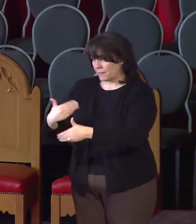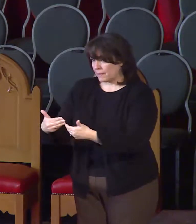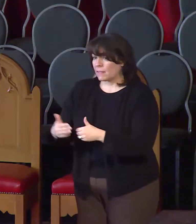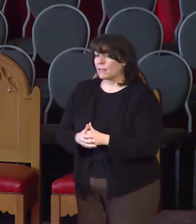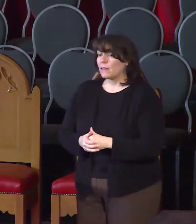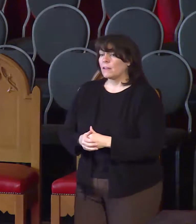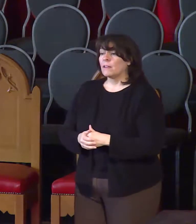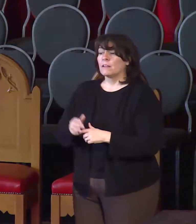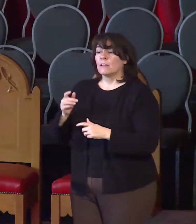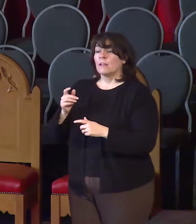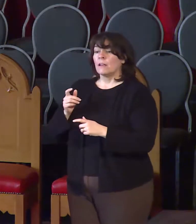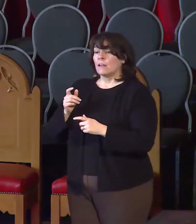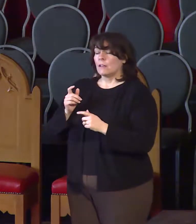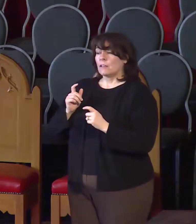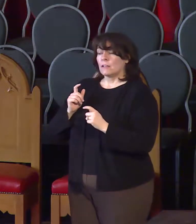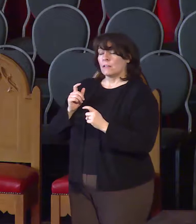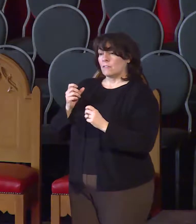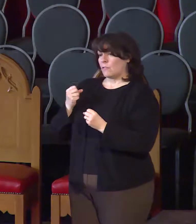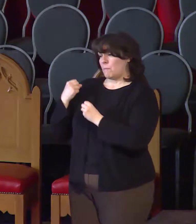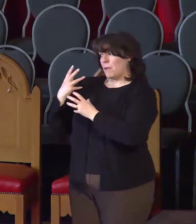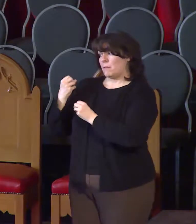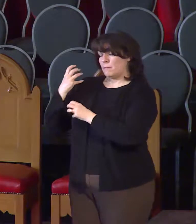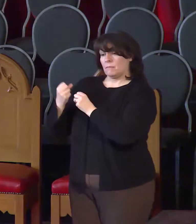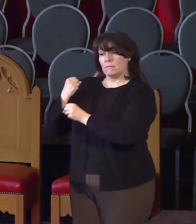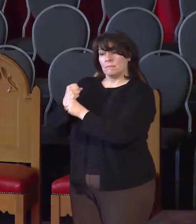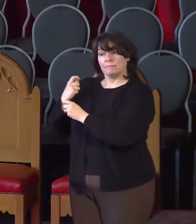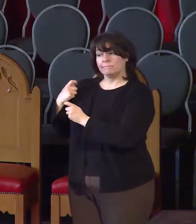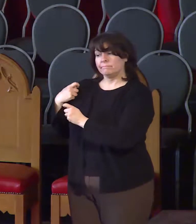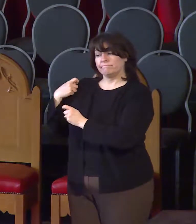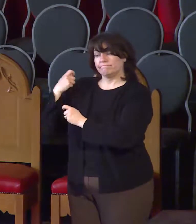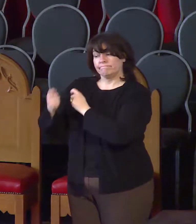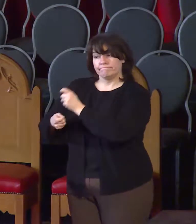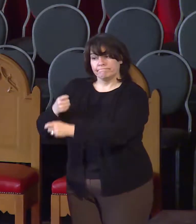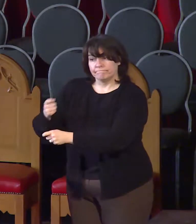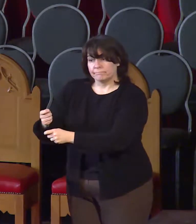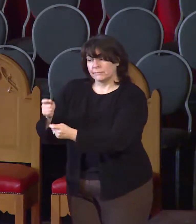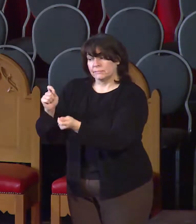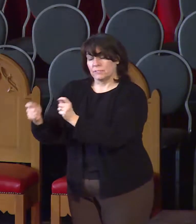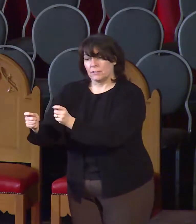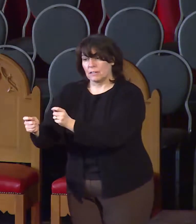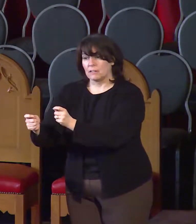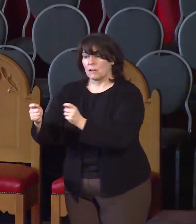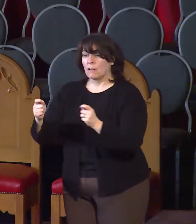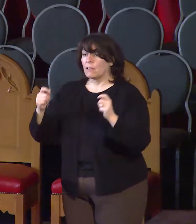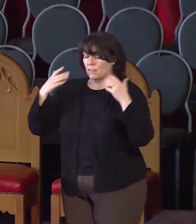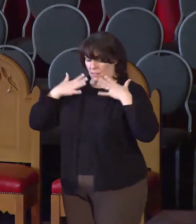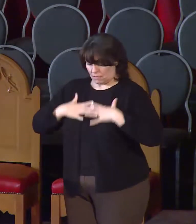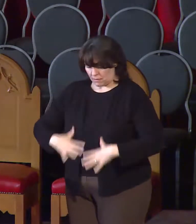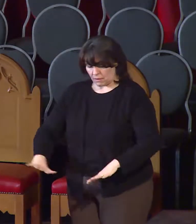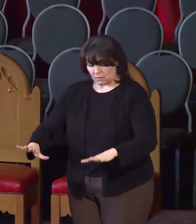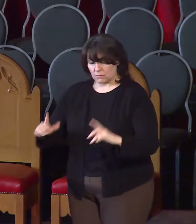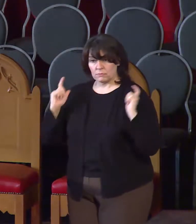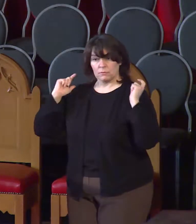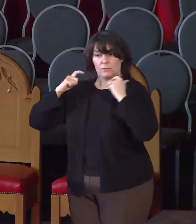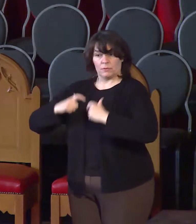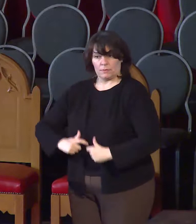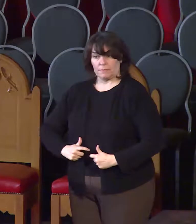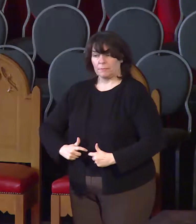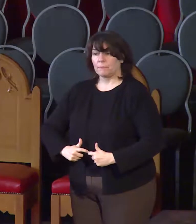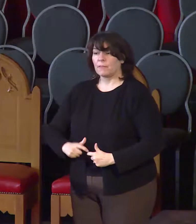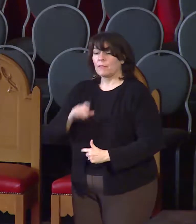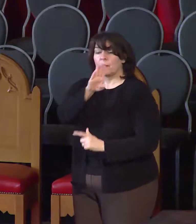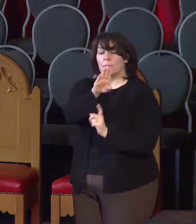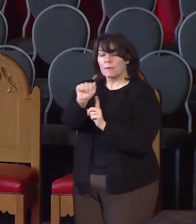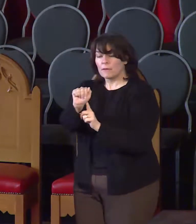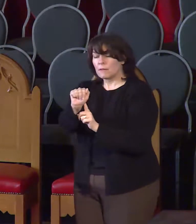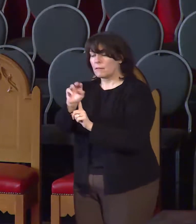used for conferring degrees have evolved over a millennium, and the gowns and hoods represent that history. In general, the gowns for the